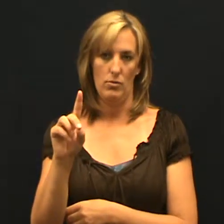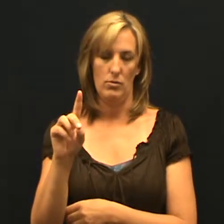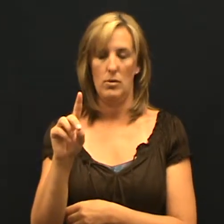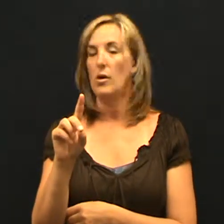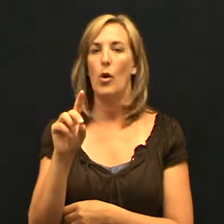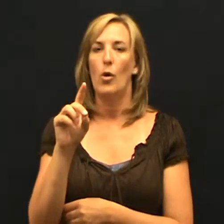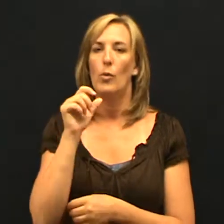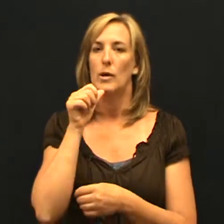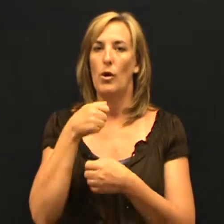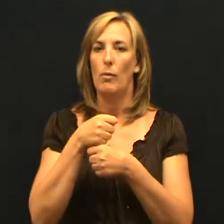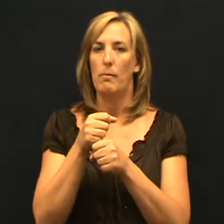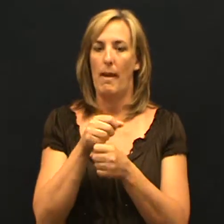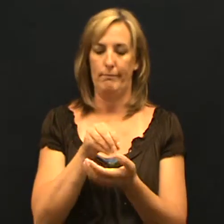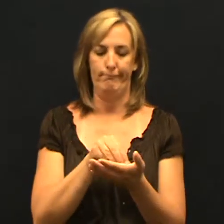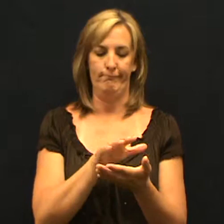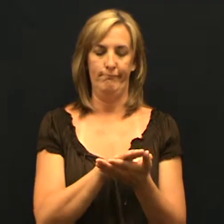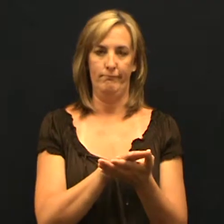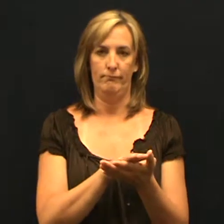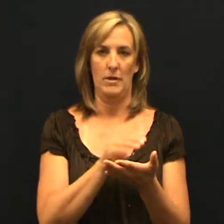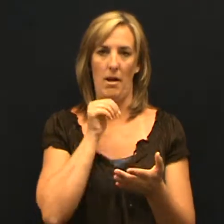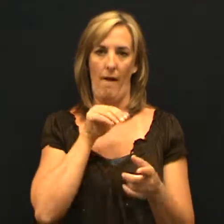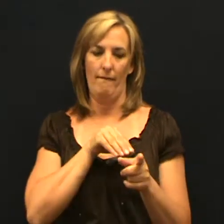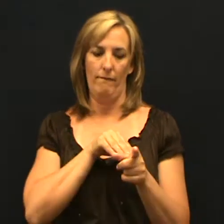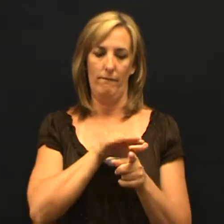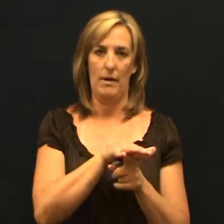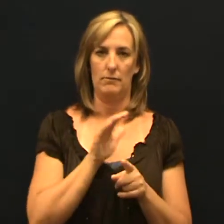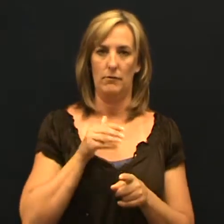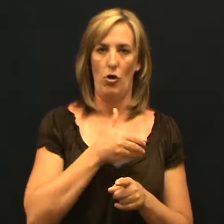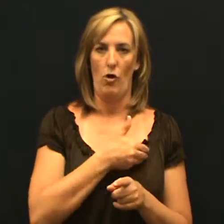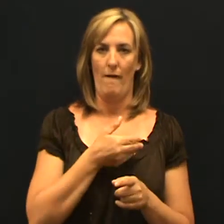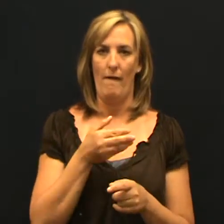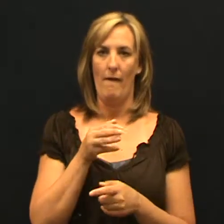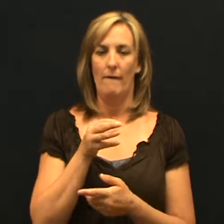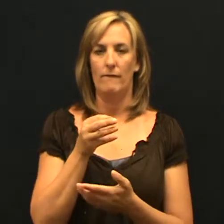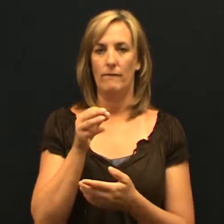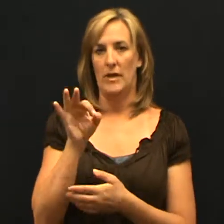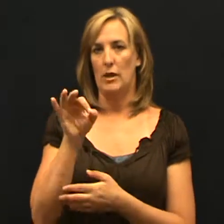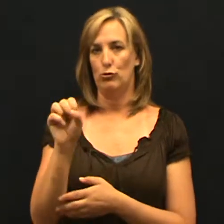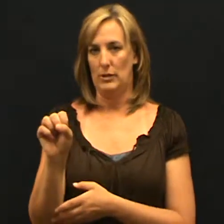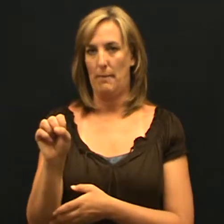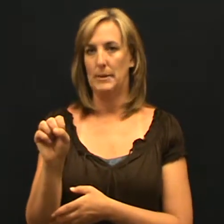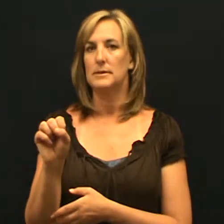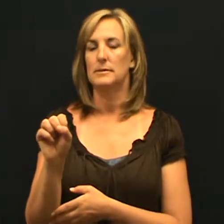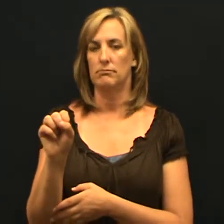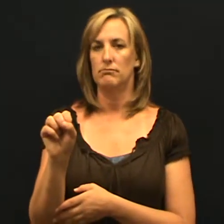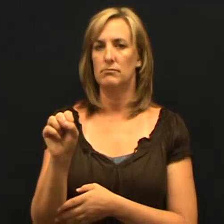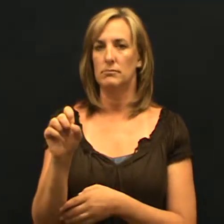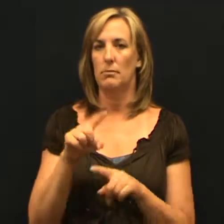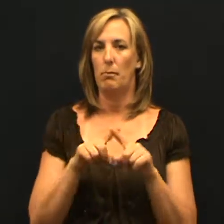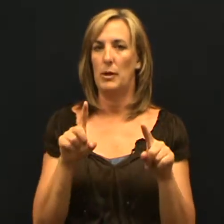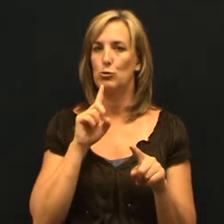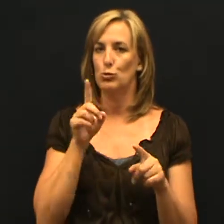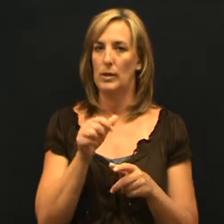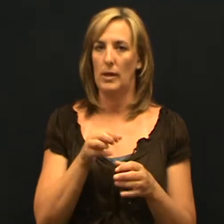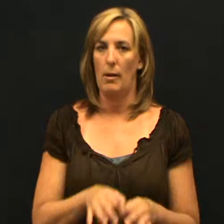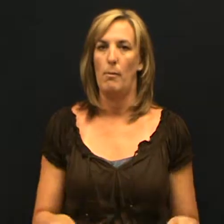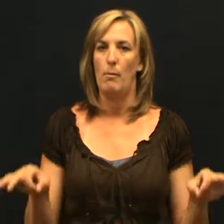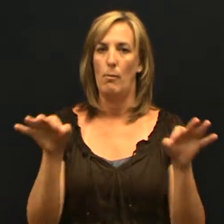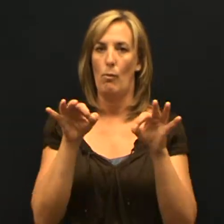entries. It doesn't affect our financial statements, but it is an important term and date to remember in this dividend game.